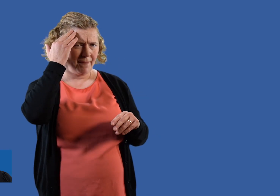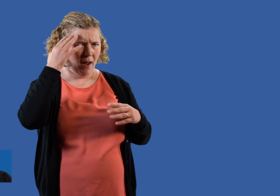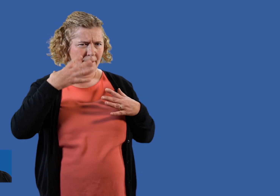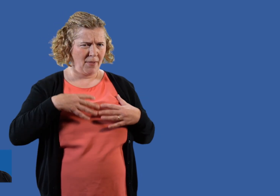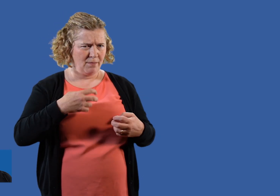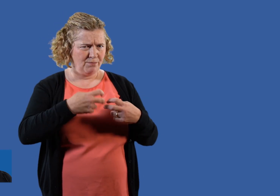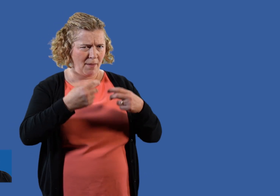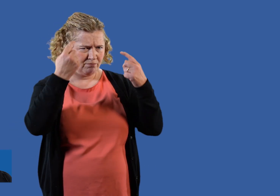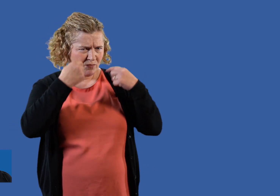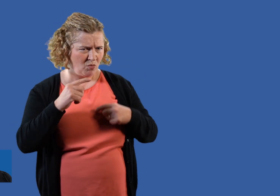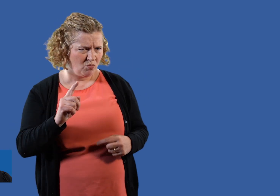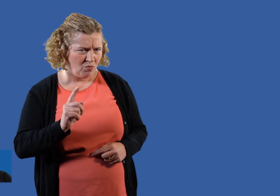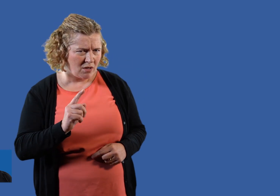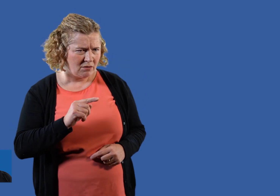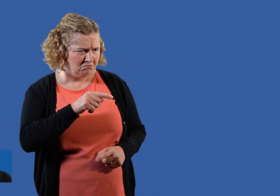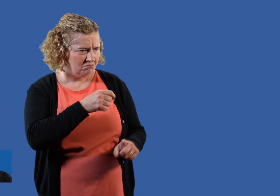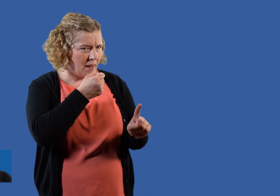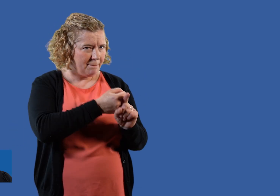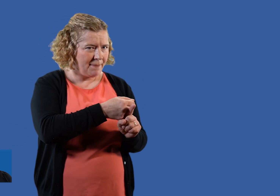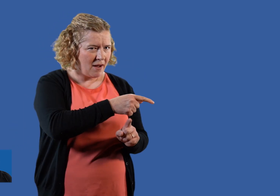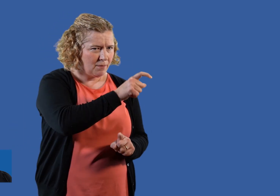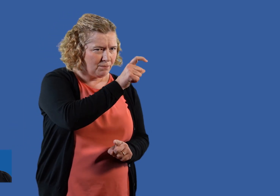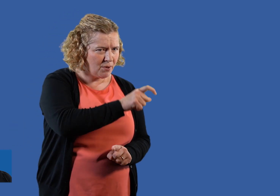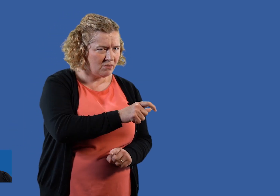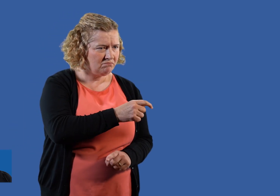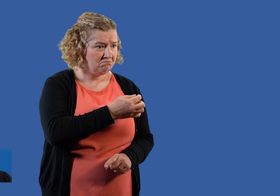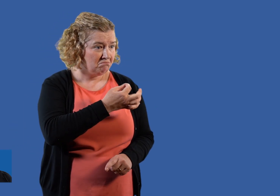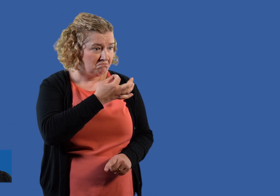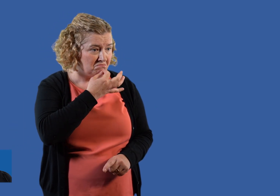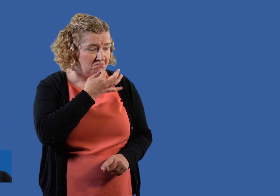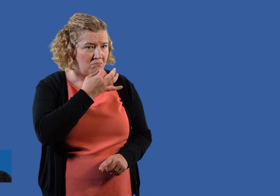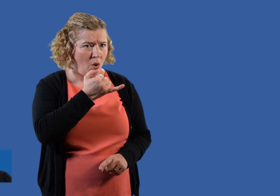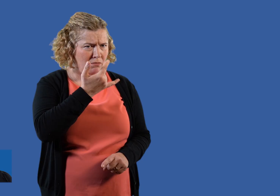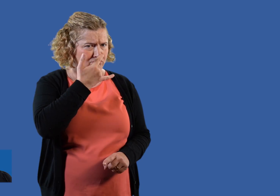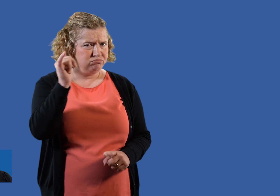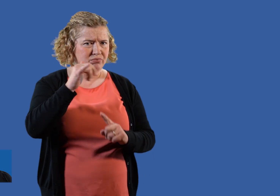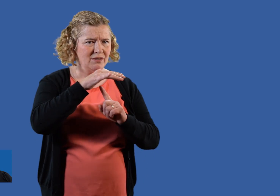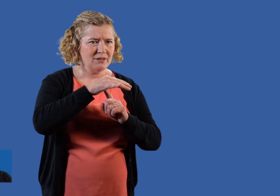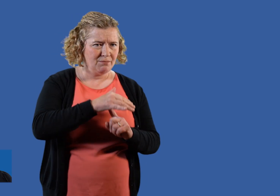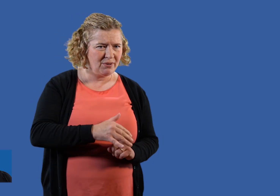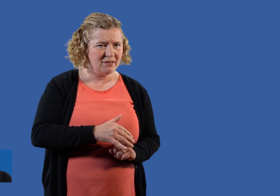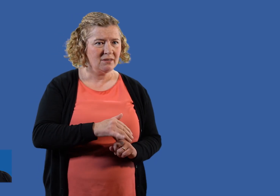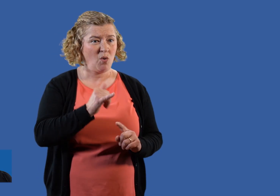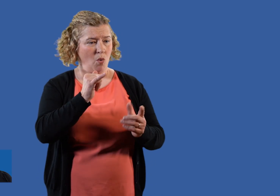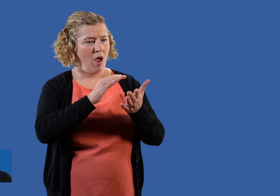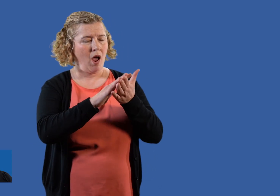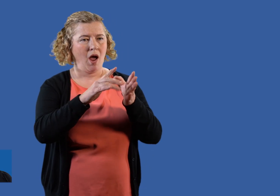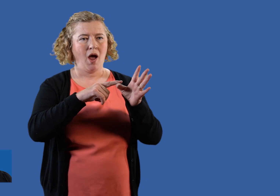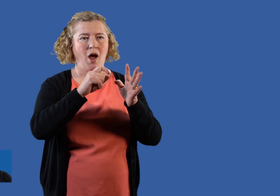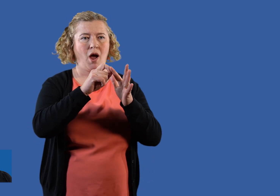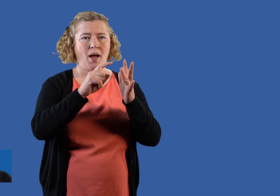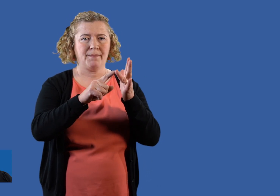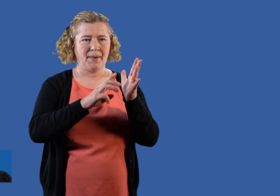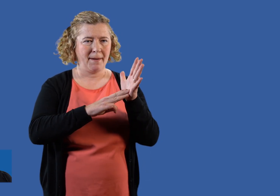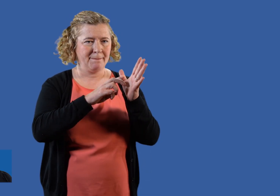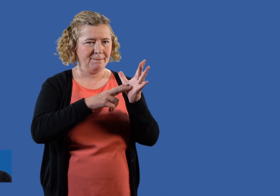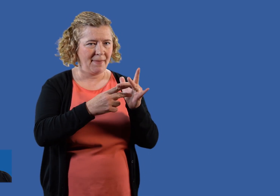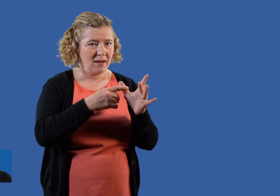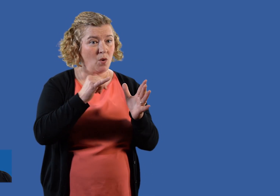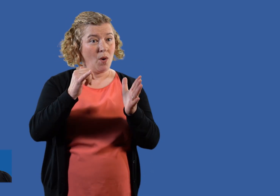has to look at the ratio of symptoms that impact the person, which includes like mild depression, major depression,